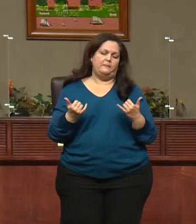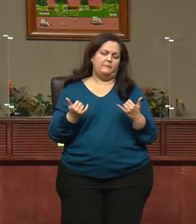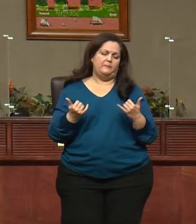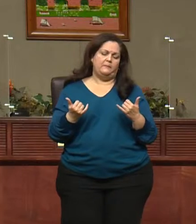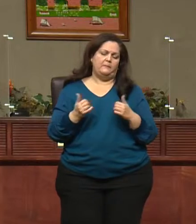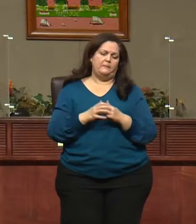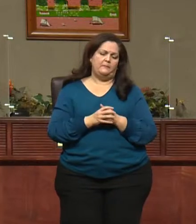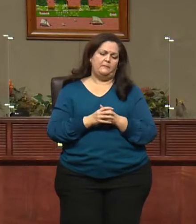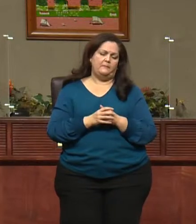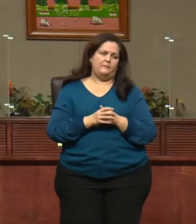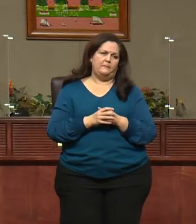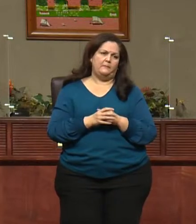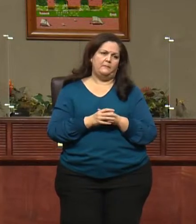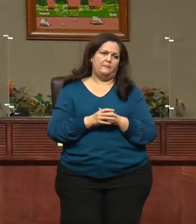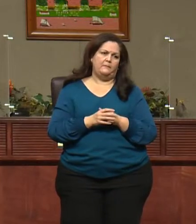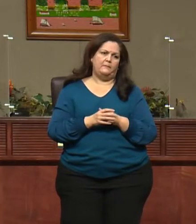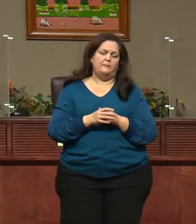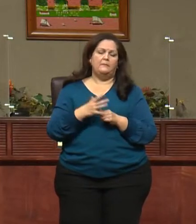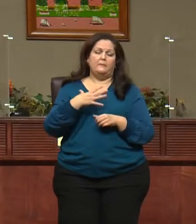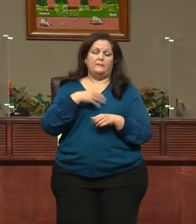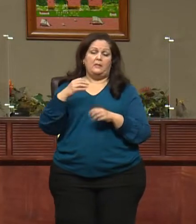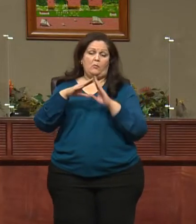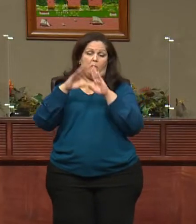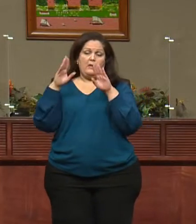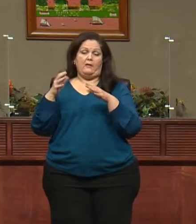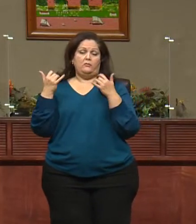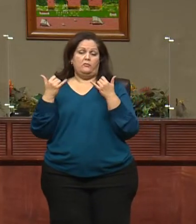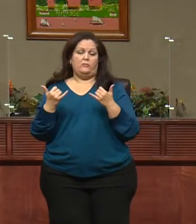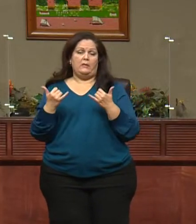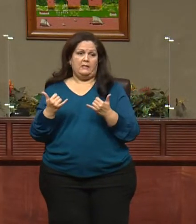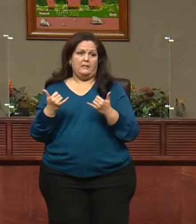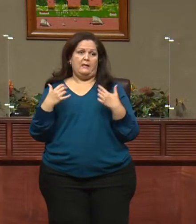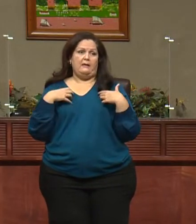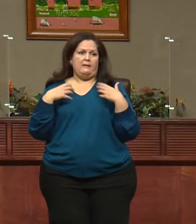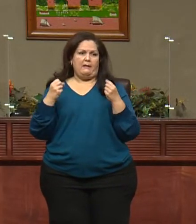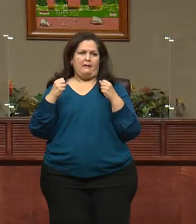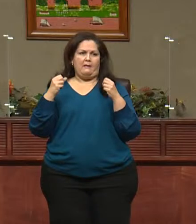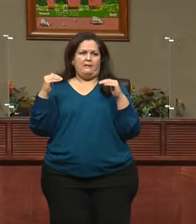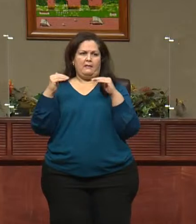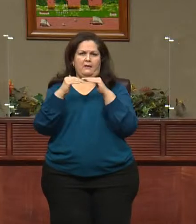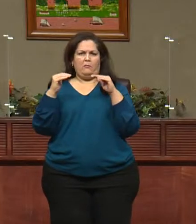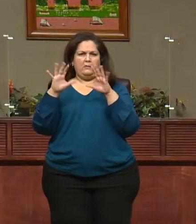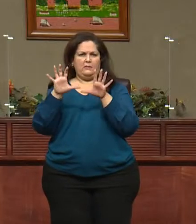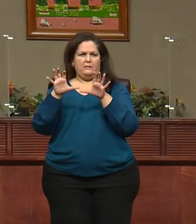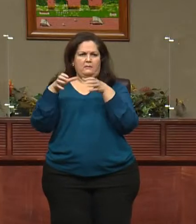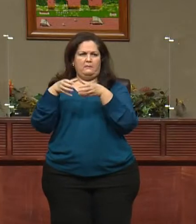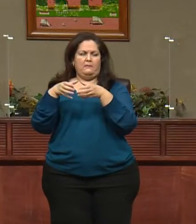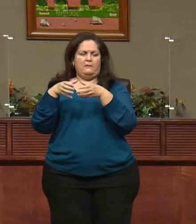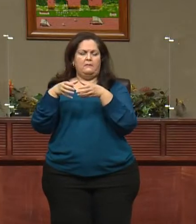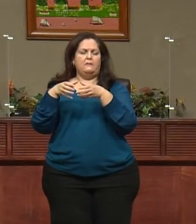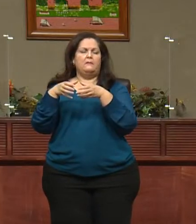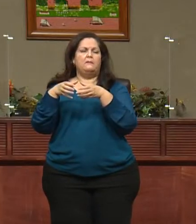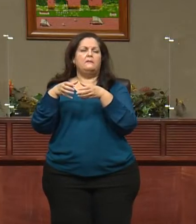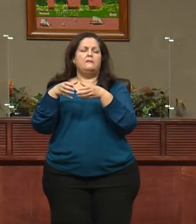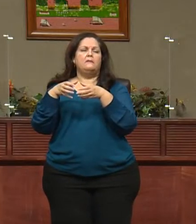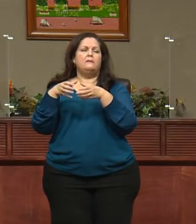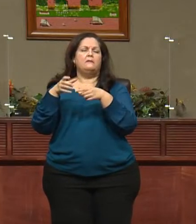we have the White House Health Equity Task Force that